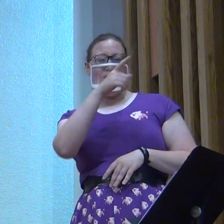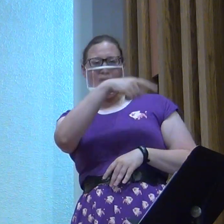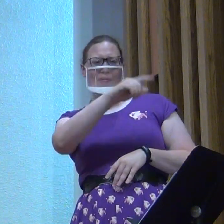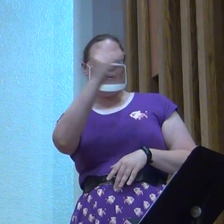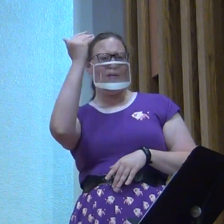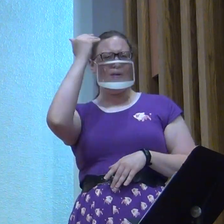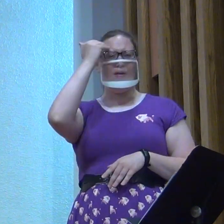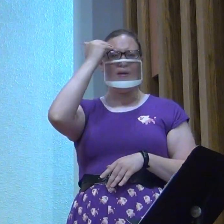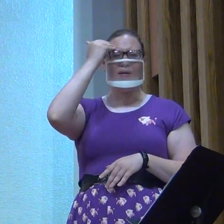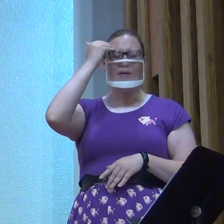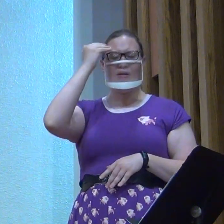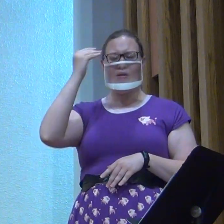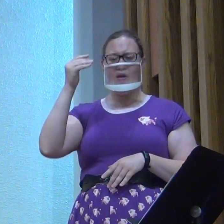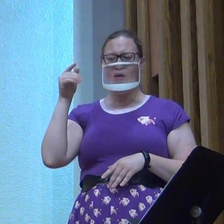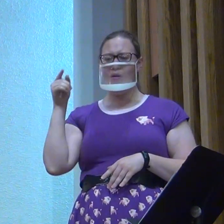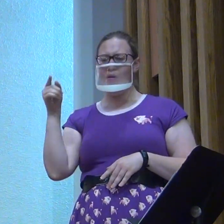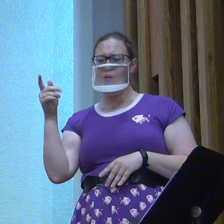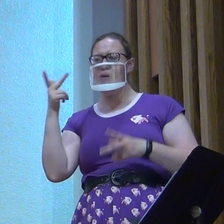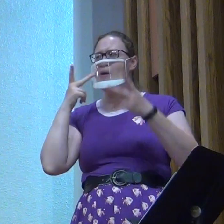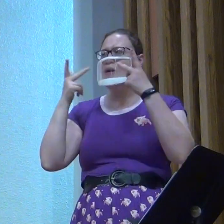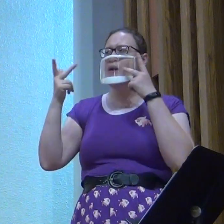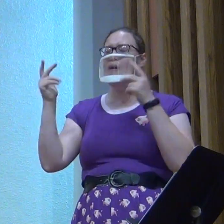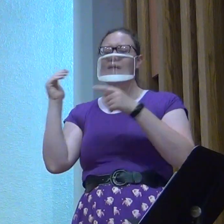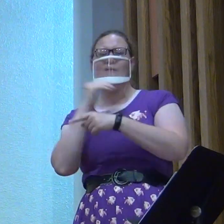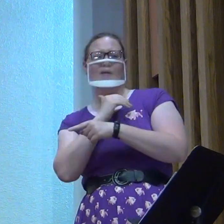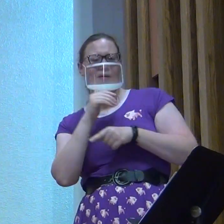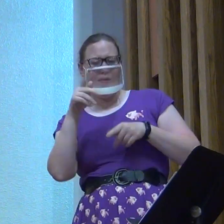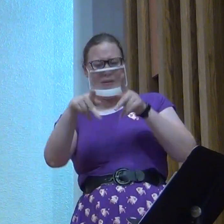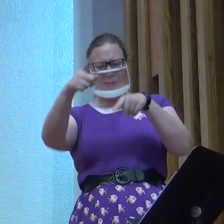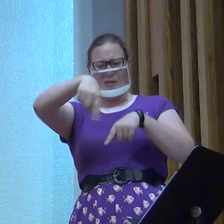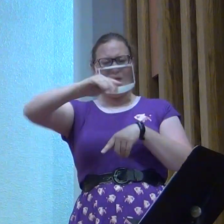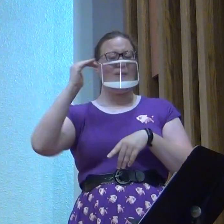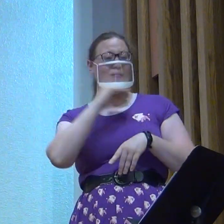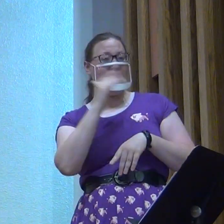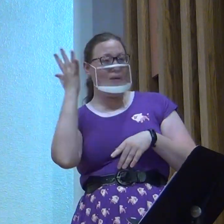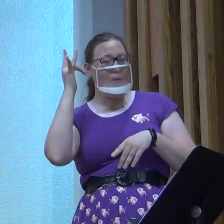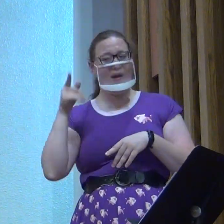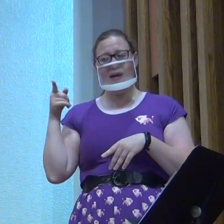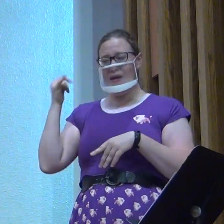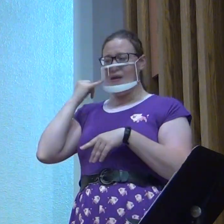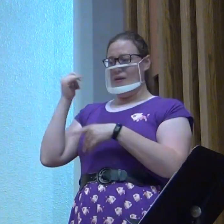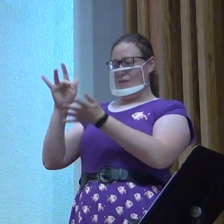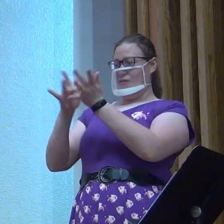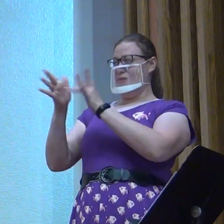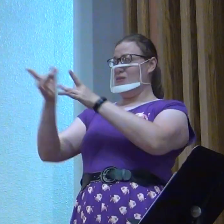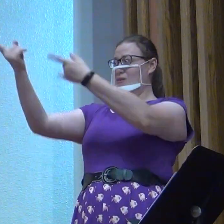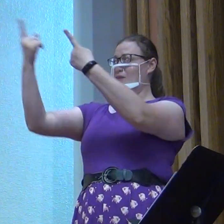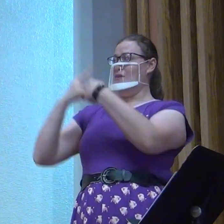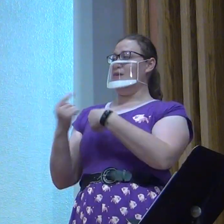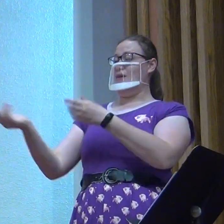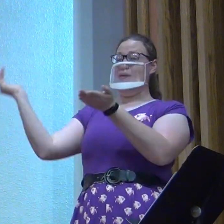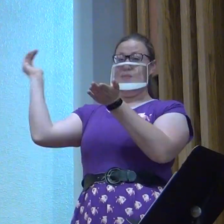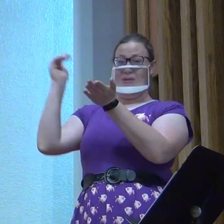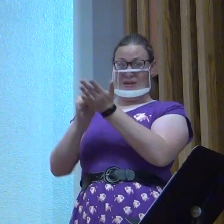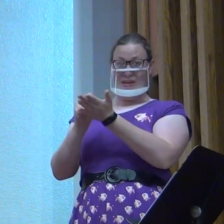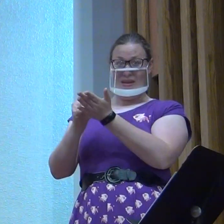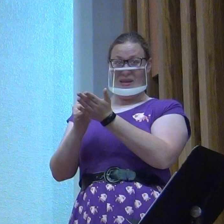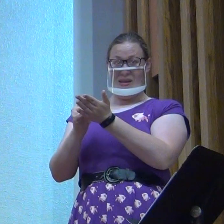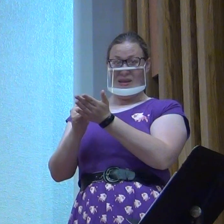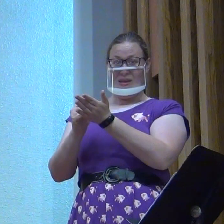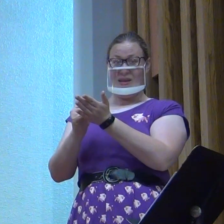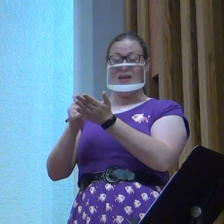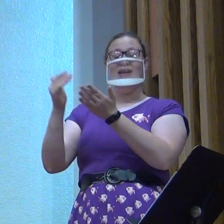sightings would be false because when Jesus did come again, it would be in a way that would be